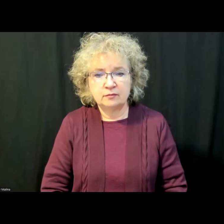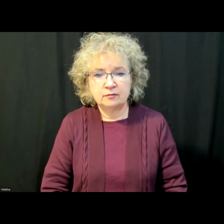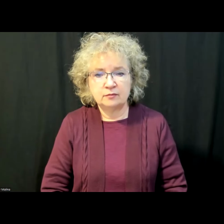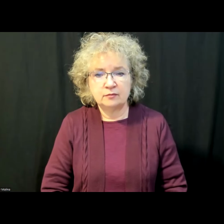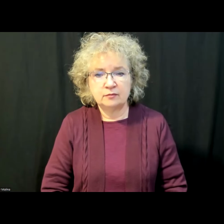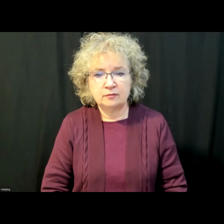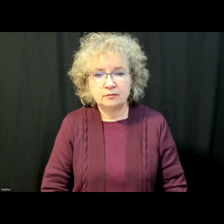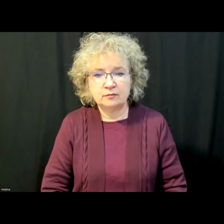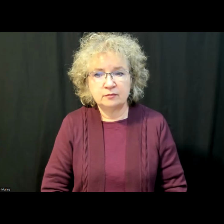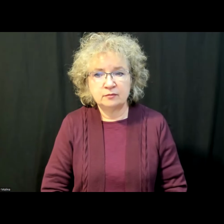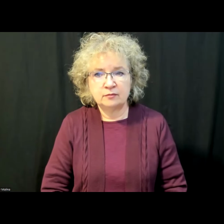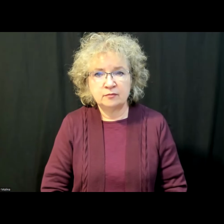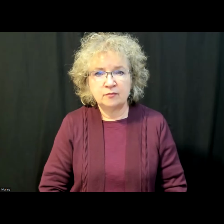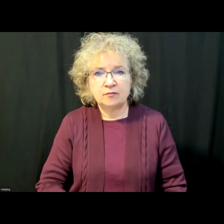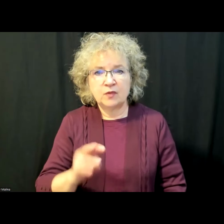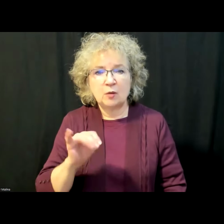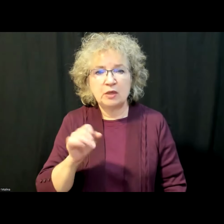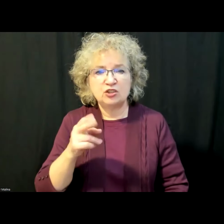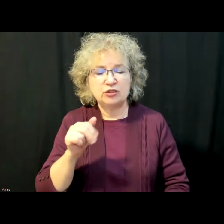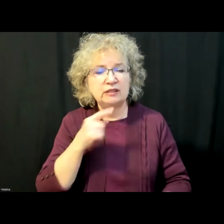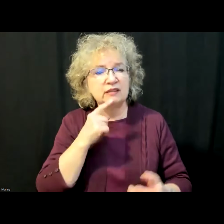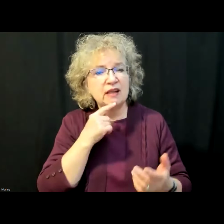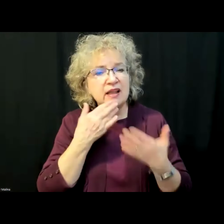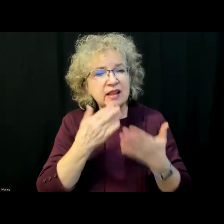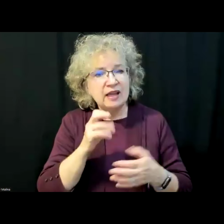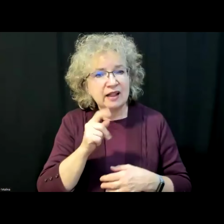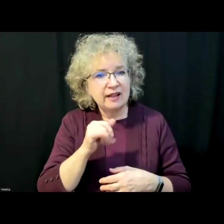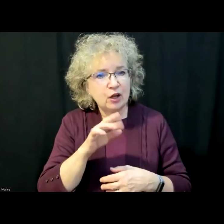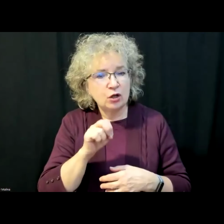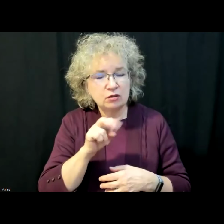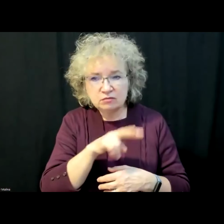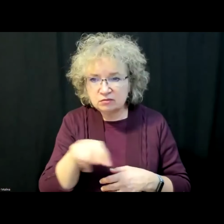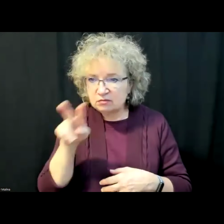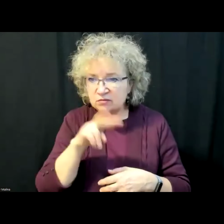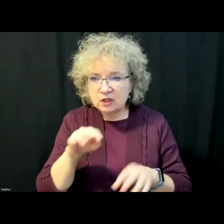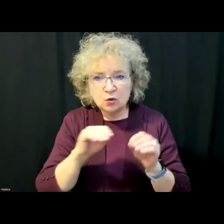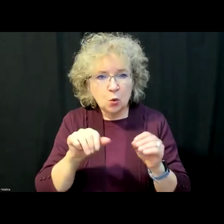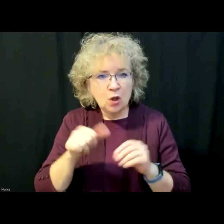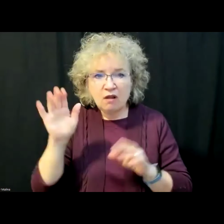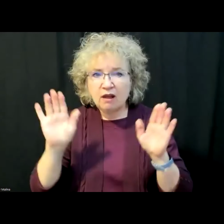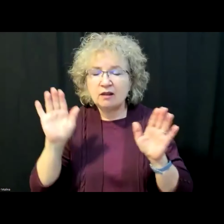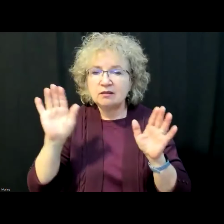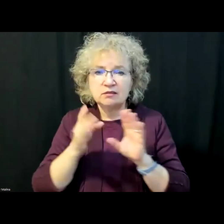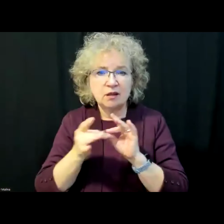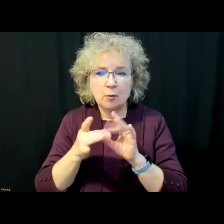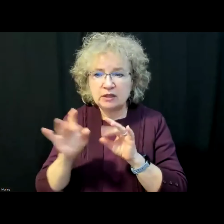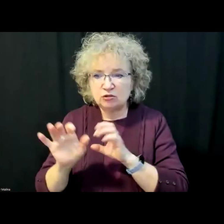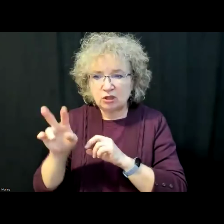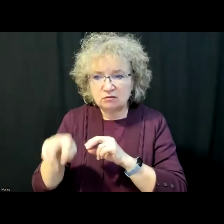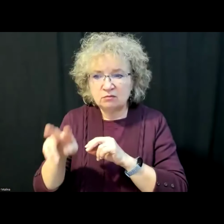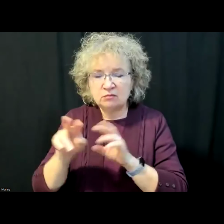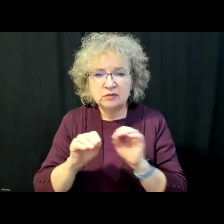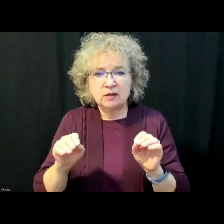Alright, thank you Claire I don't see any other hands or comments in the chat right now.